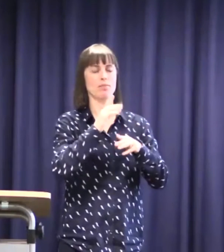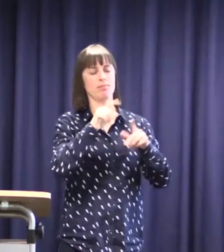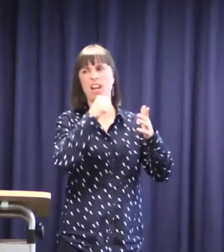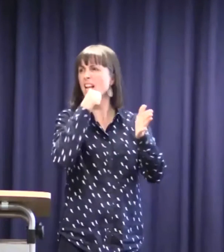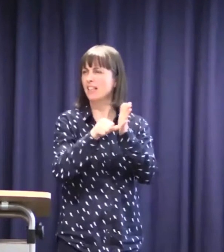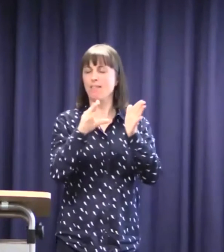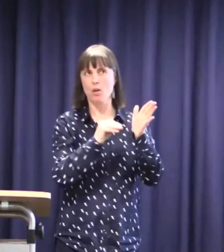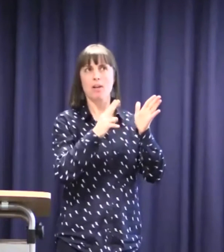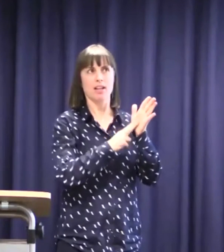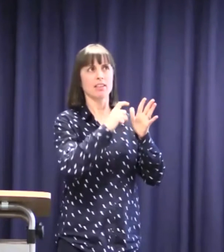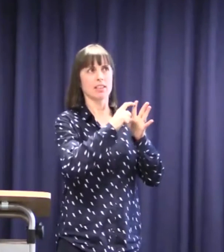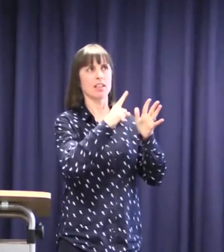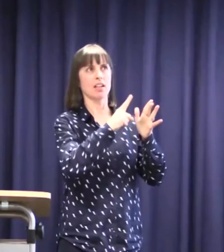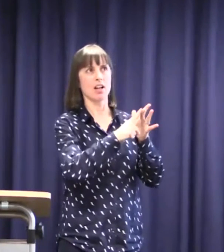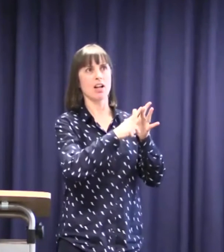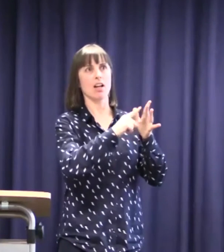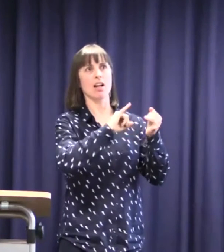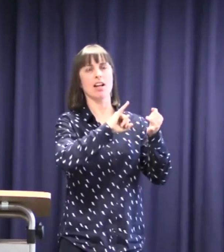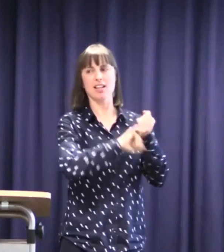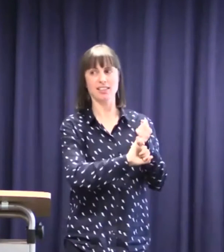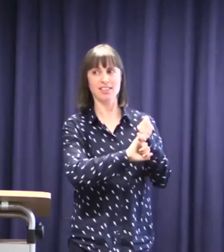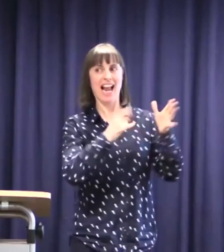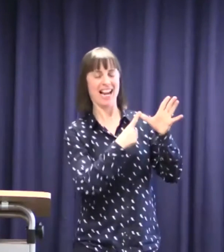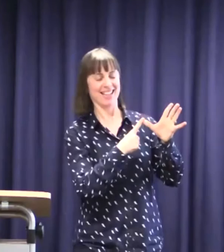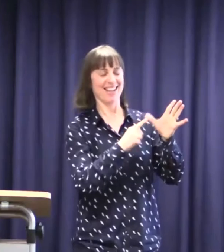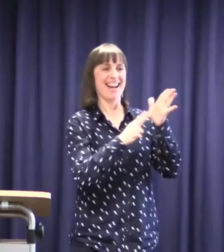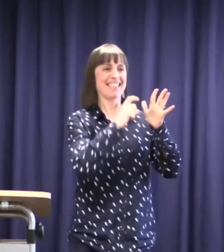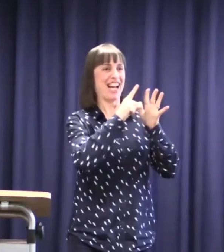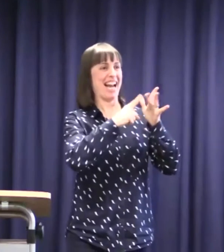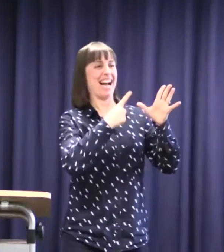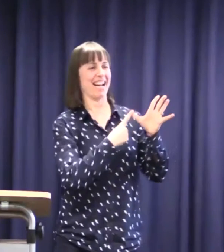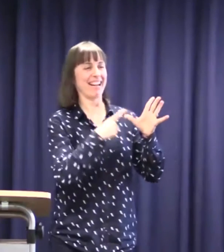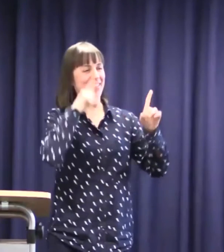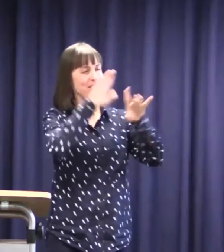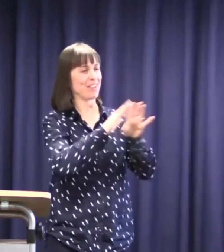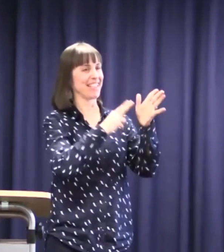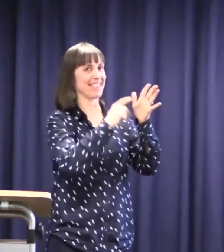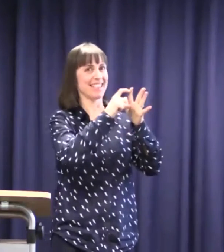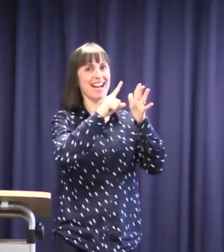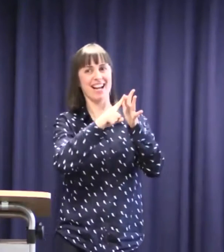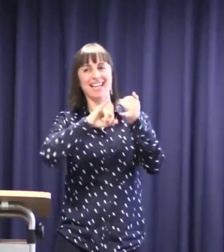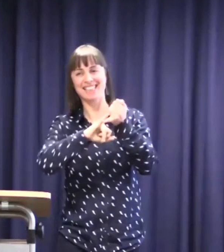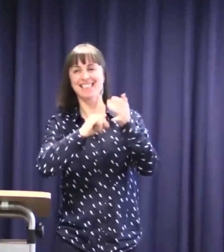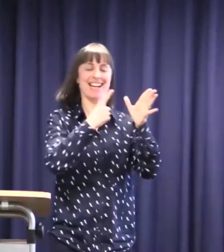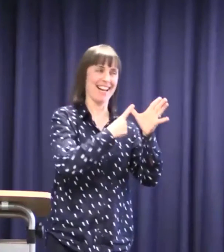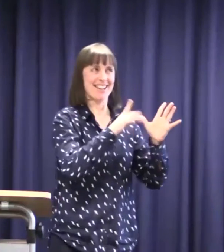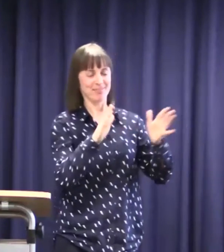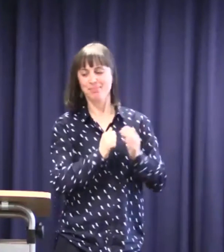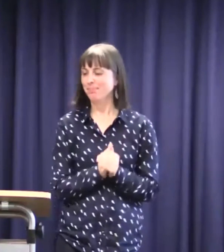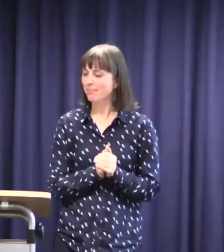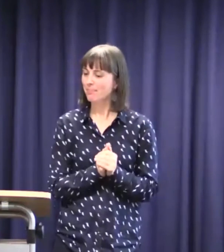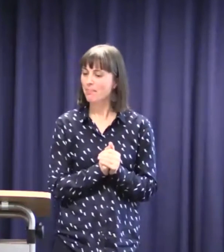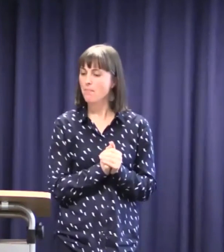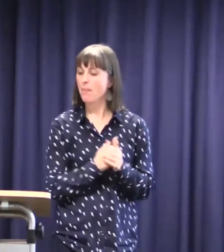the outline, Jen, so you're not up just yet. She received a letter from the NDIA. It gets quite confusing between